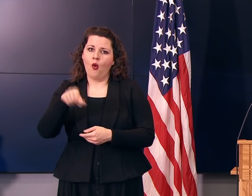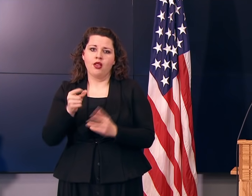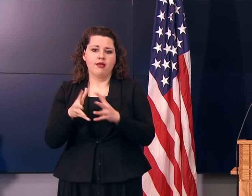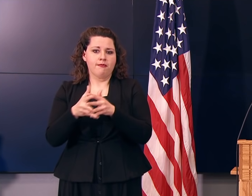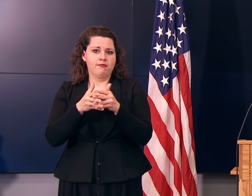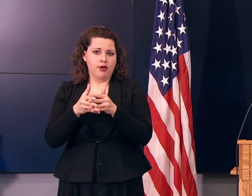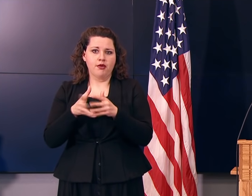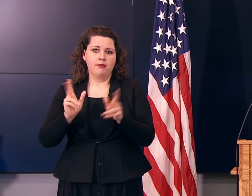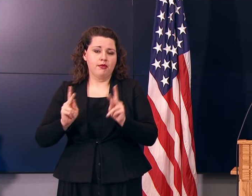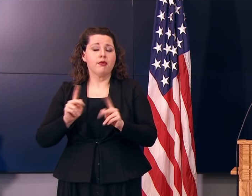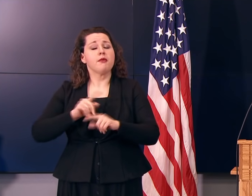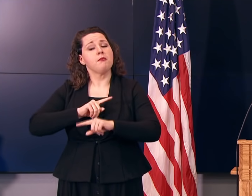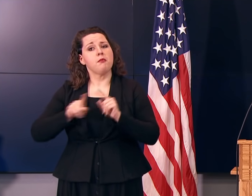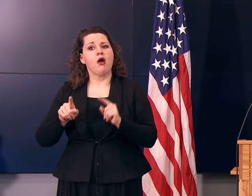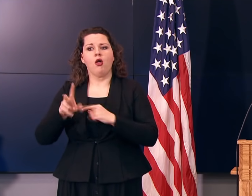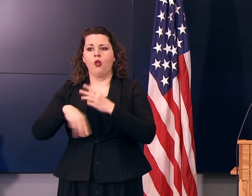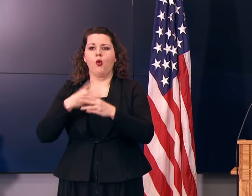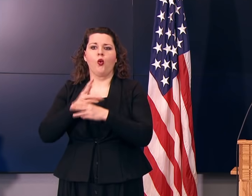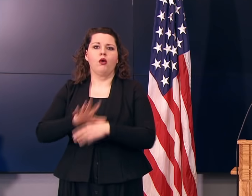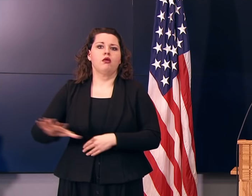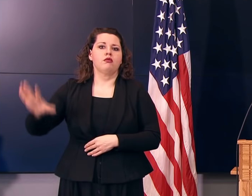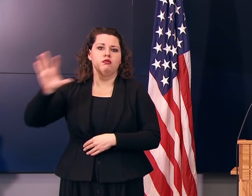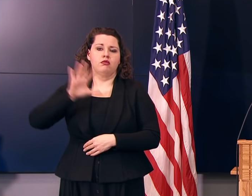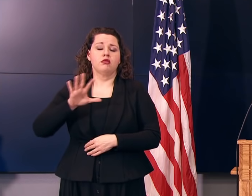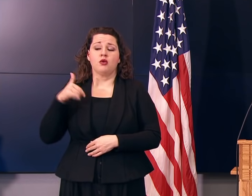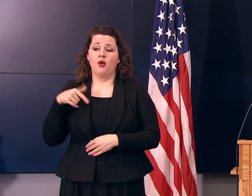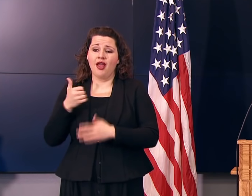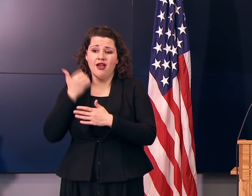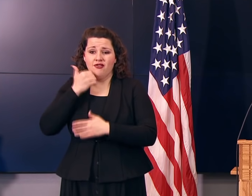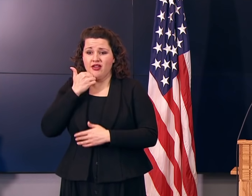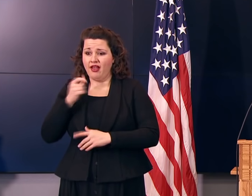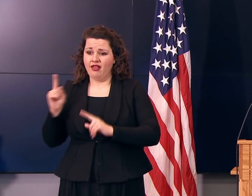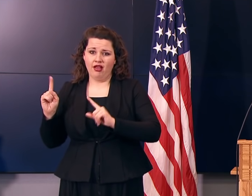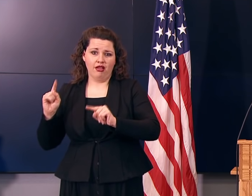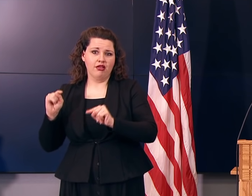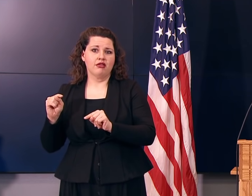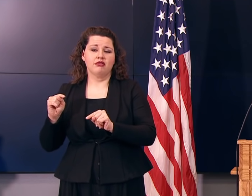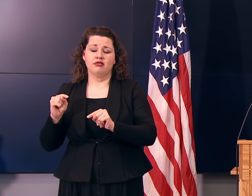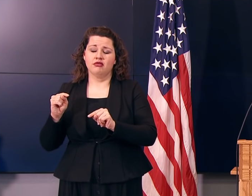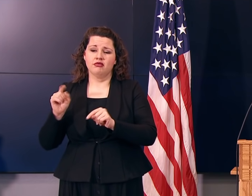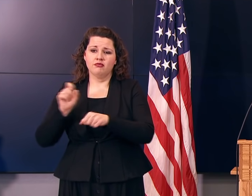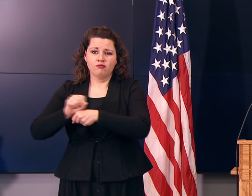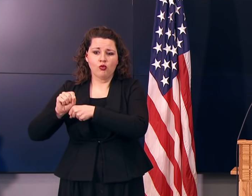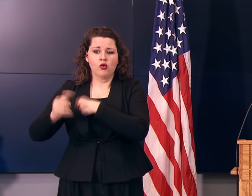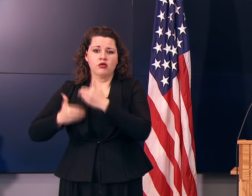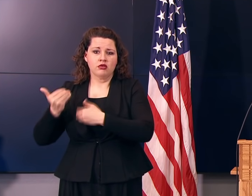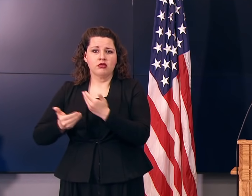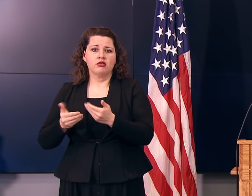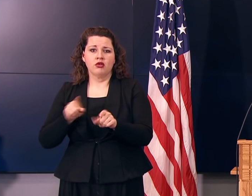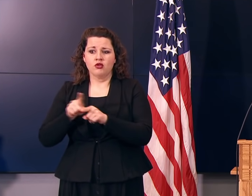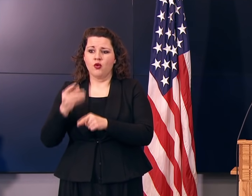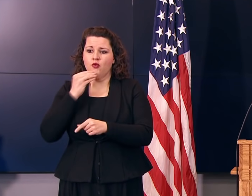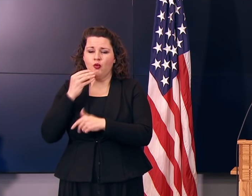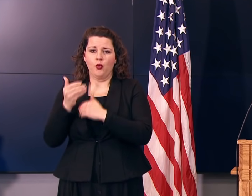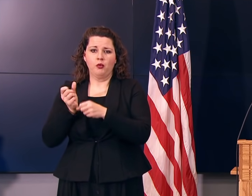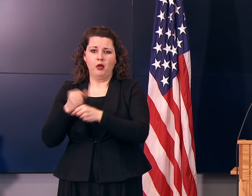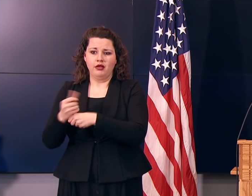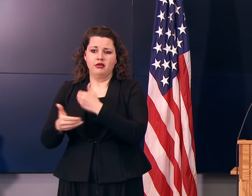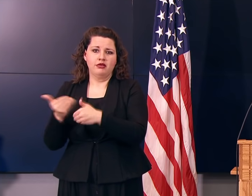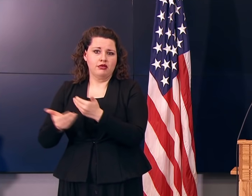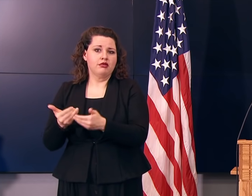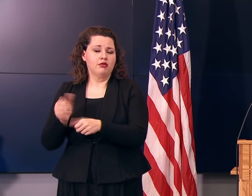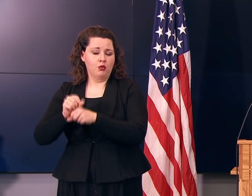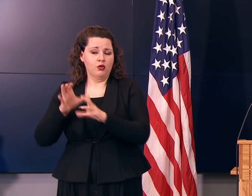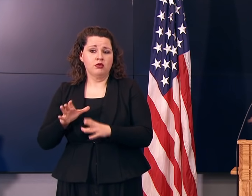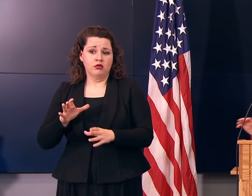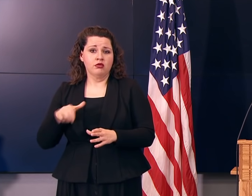Americans but the world. And so, they show up every day as well as our food processing workers to make